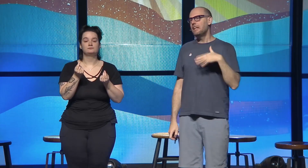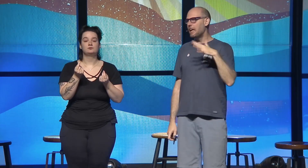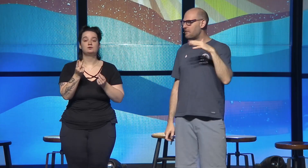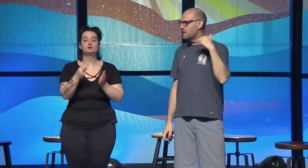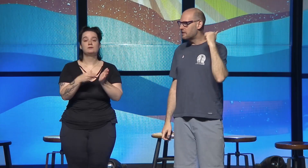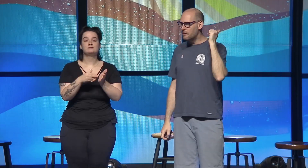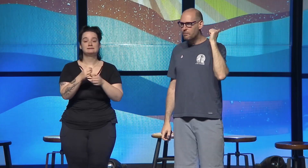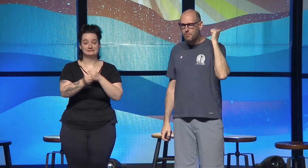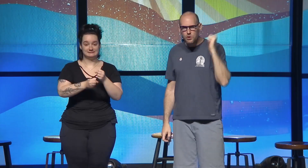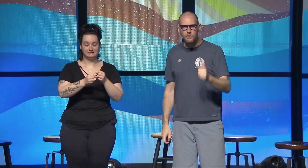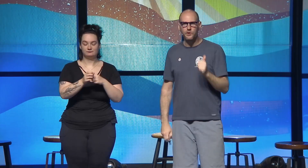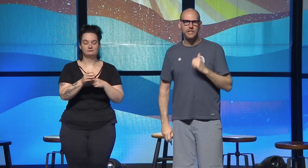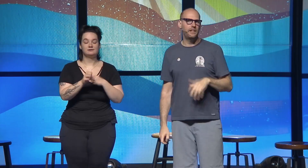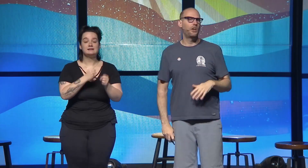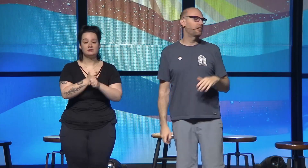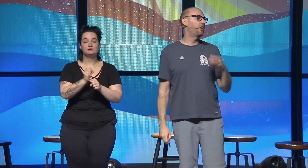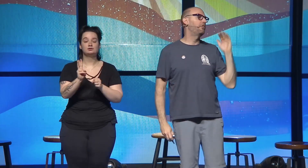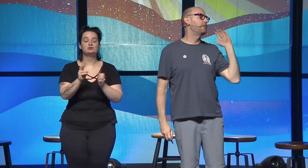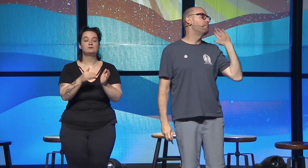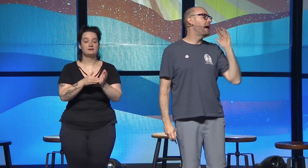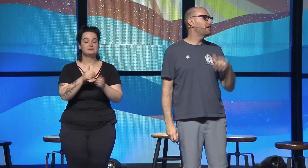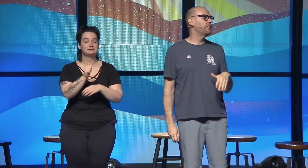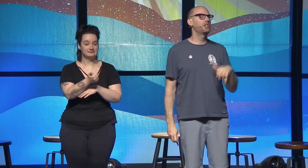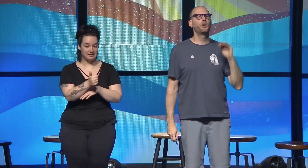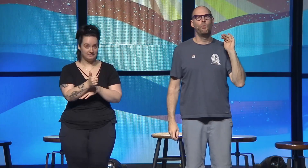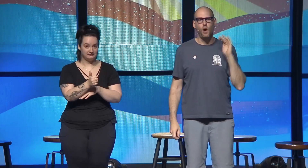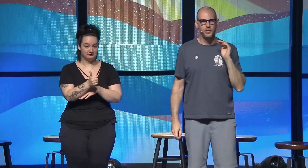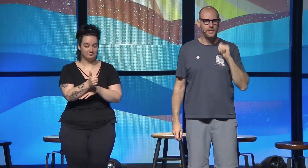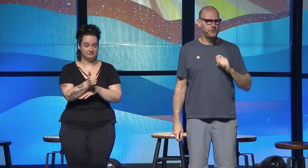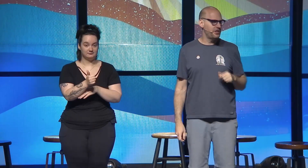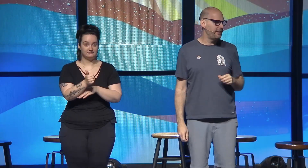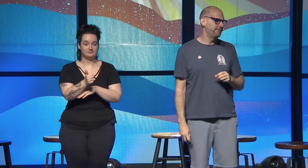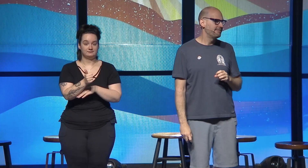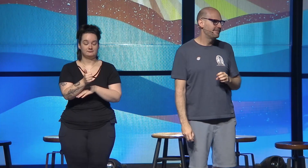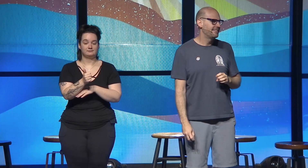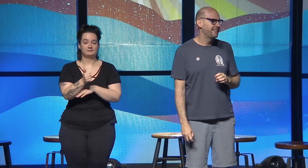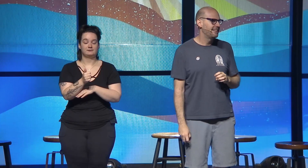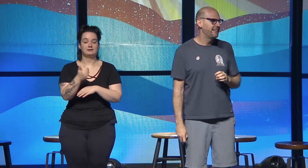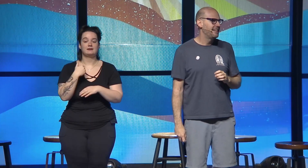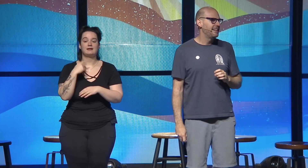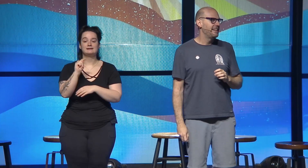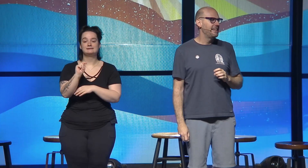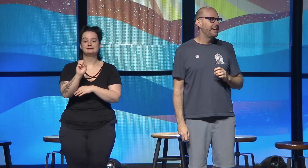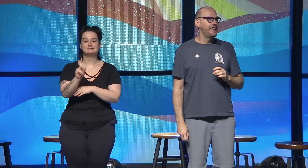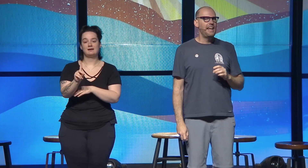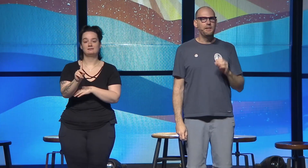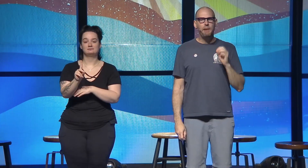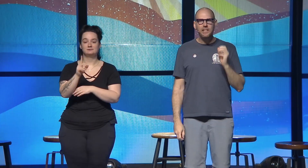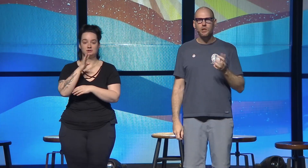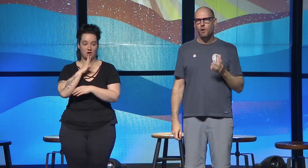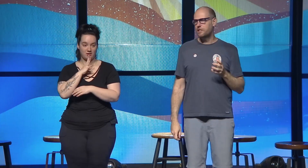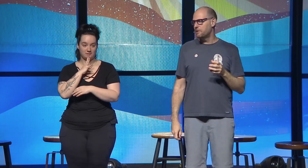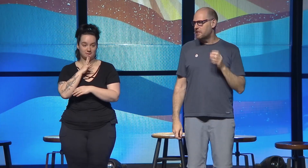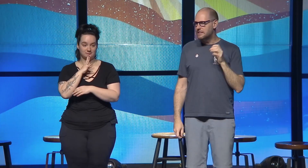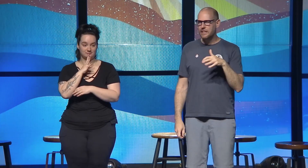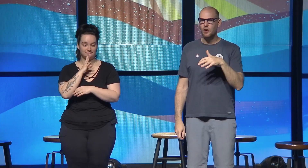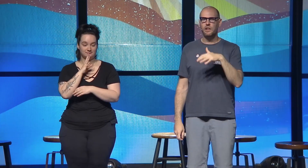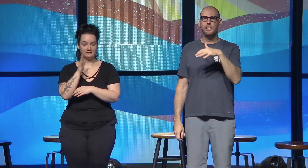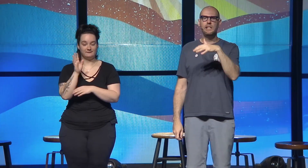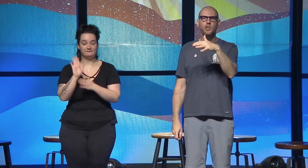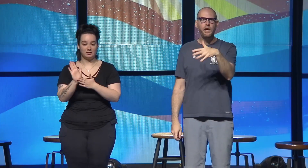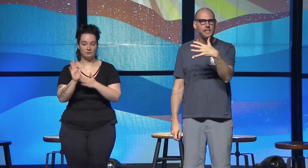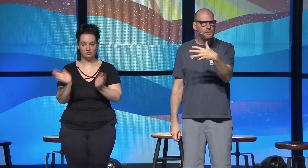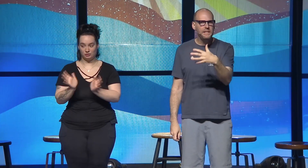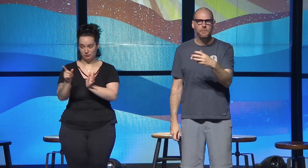2010, he gave this beautiful TED Talk called The Magic Washing Machine. And the Magic Washing Machine TED